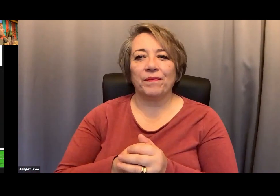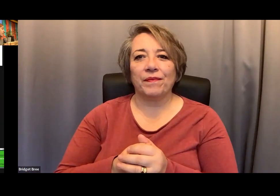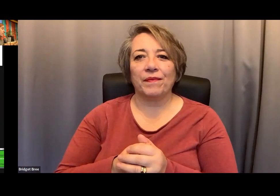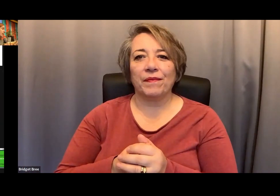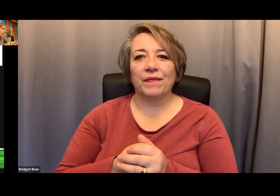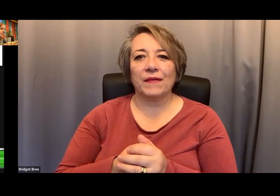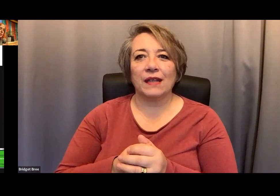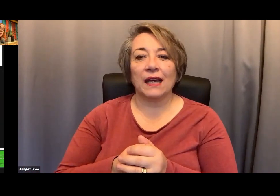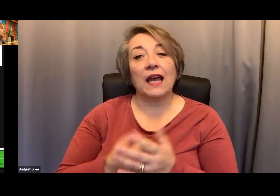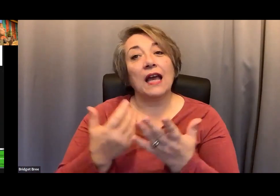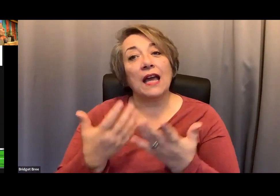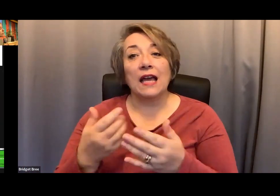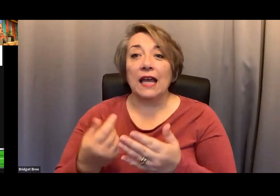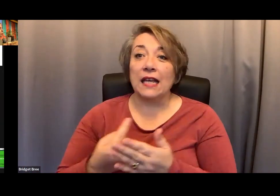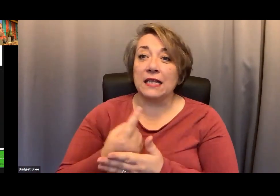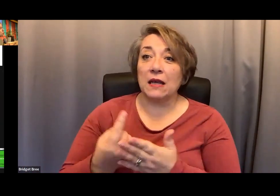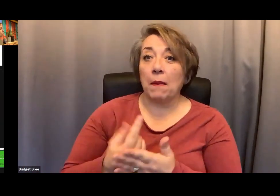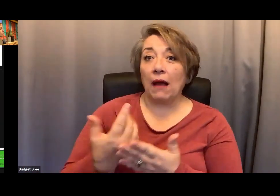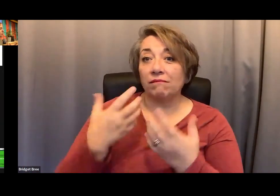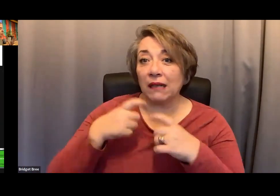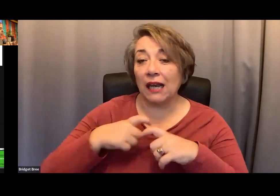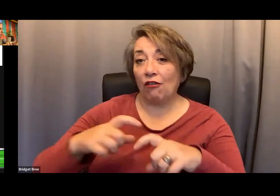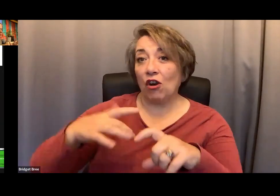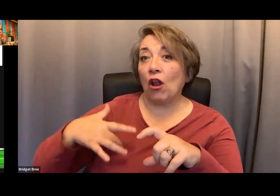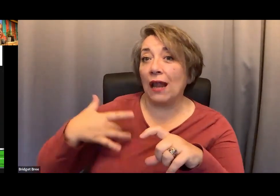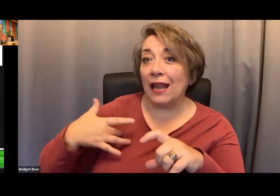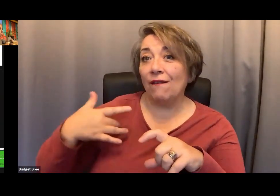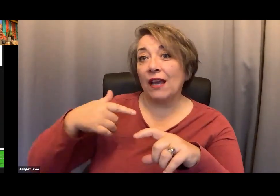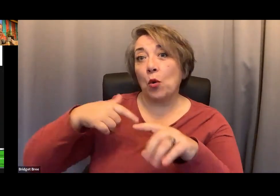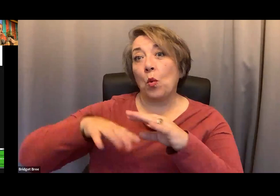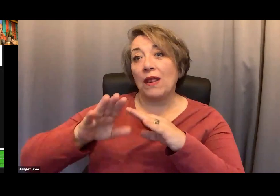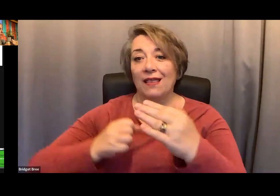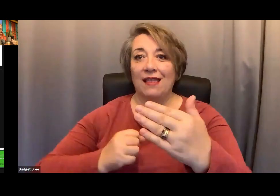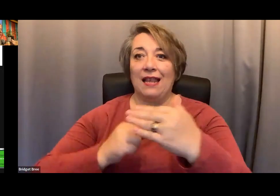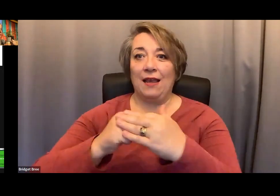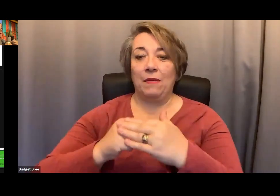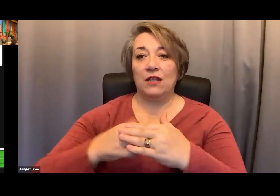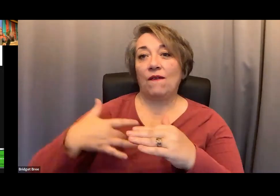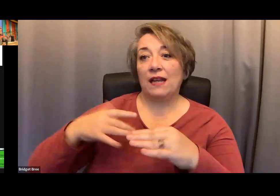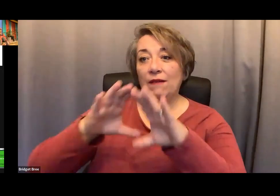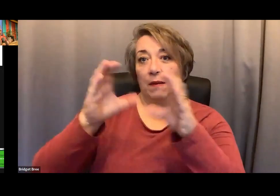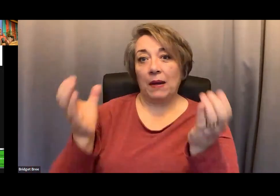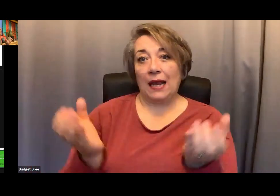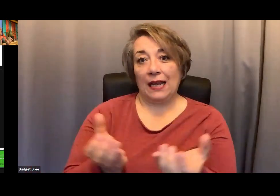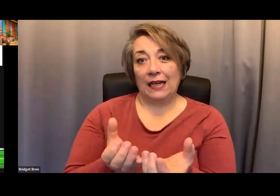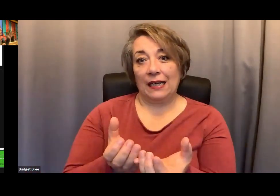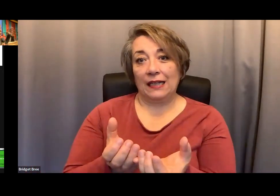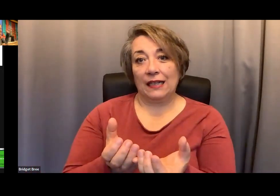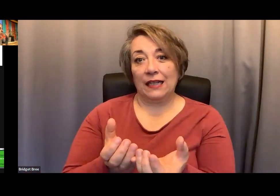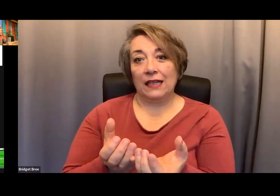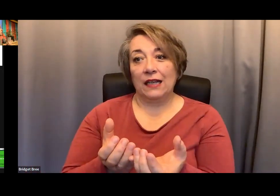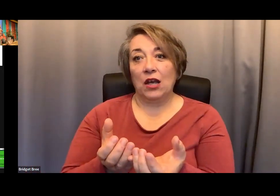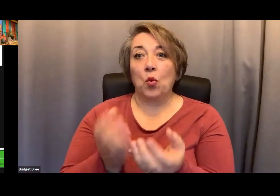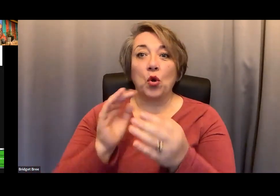means of the living planet. So leaving no one falling short on life's essential, leave no one in the hole in the middle, and not overshoot